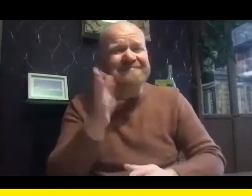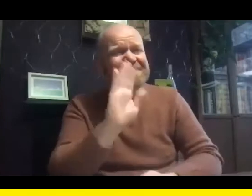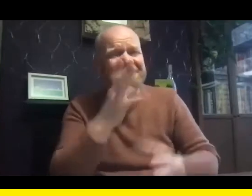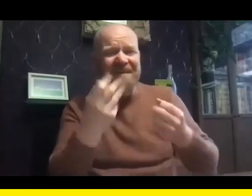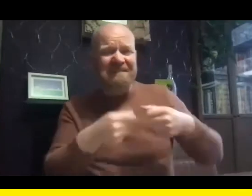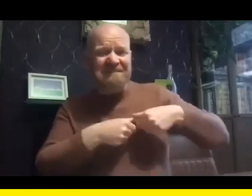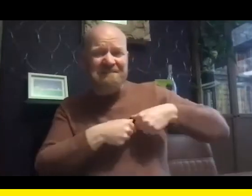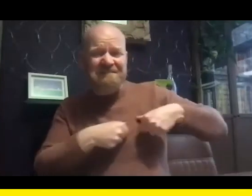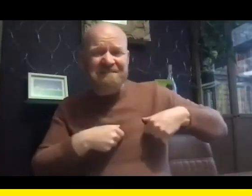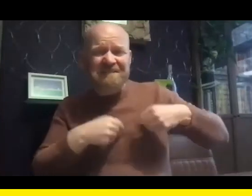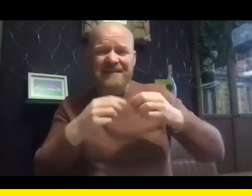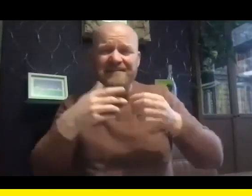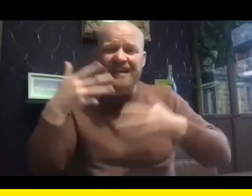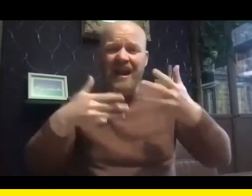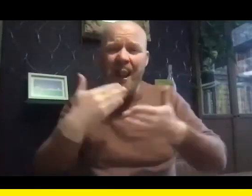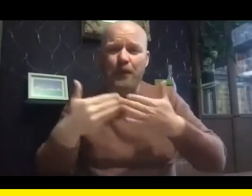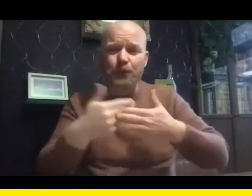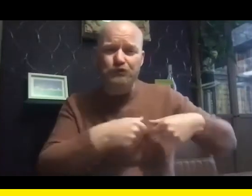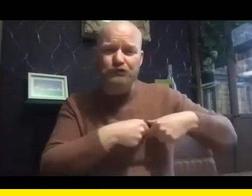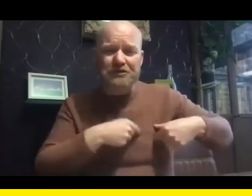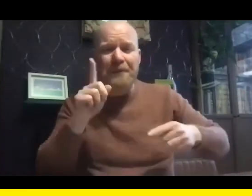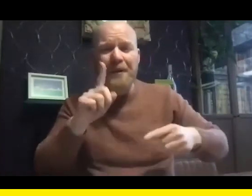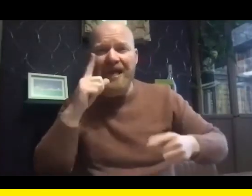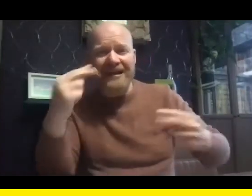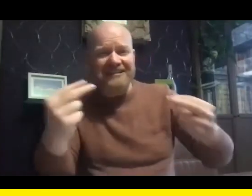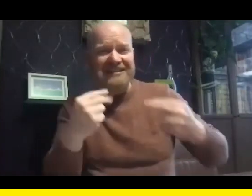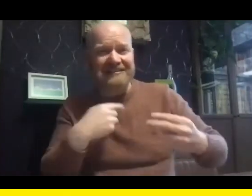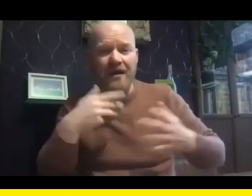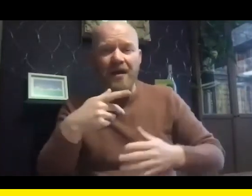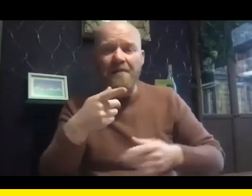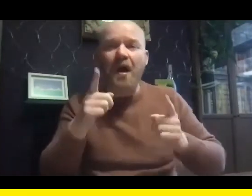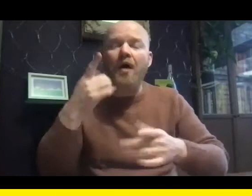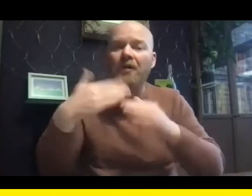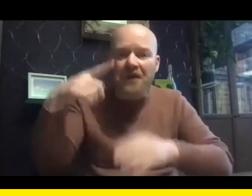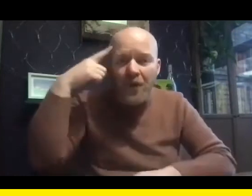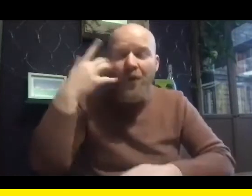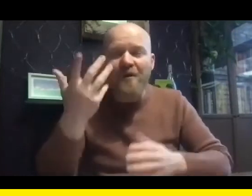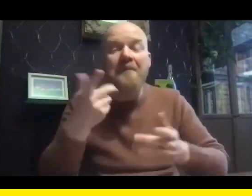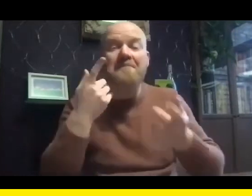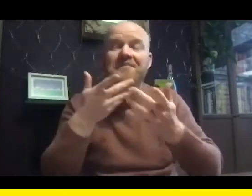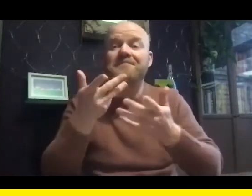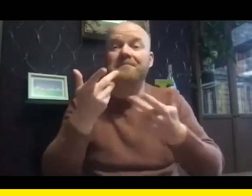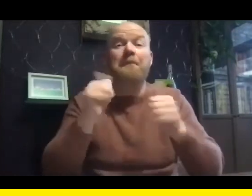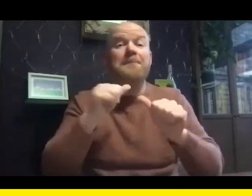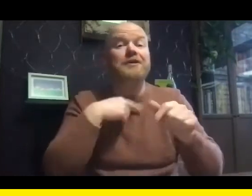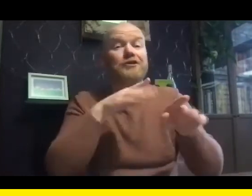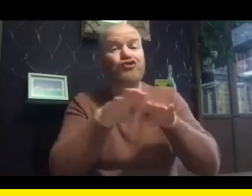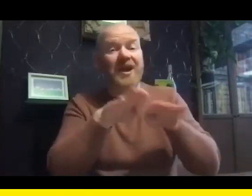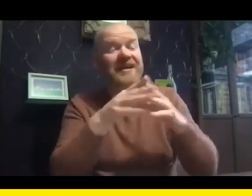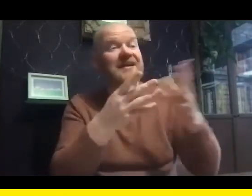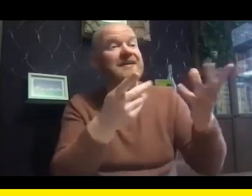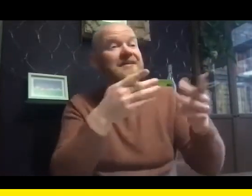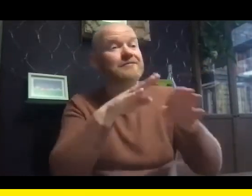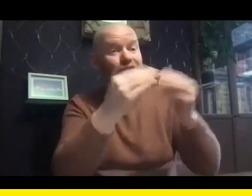on a till? And they were a little bit worried, and they were saying, well, how will you communicate? And I said, well, you know, I'm happy to have a badge saying that I'm